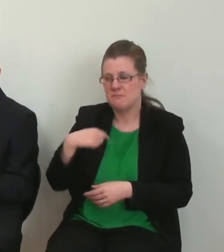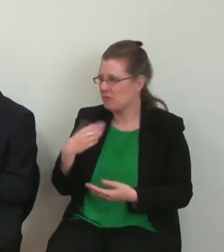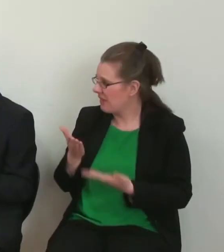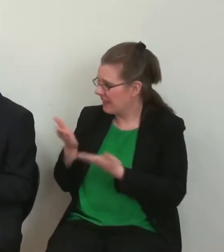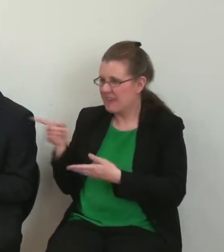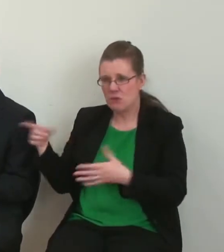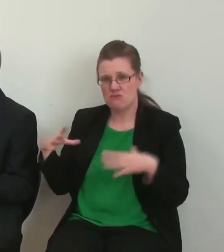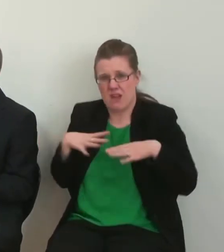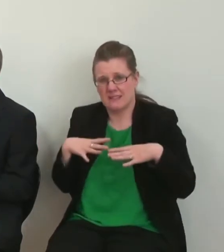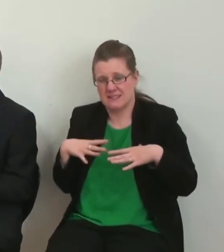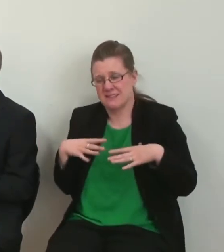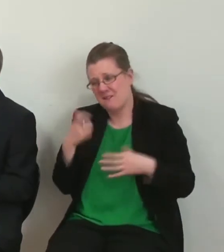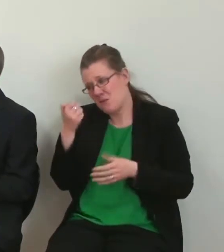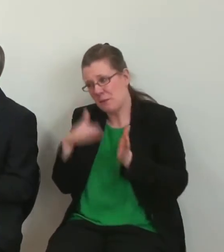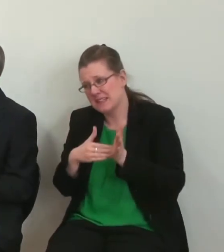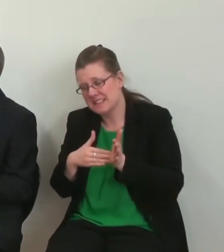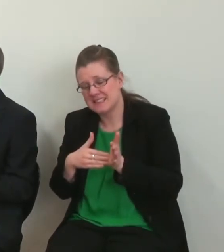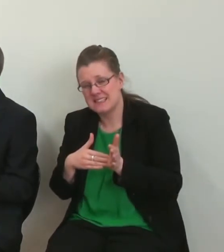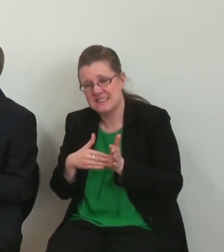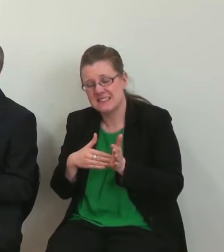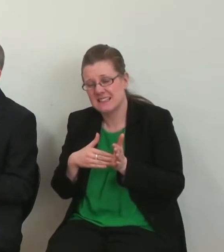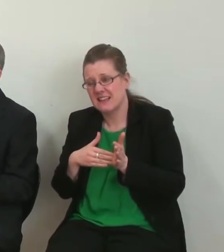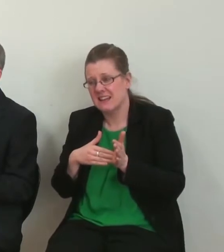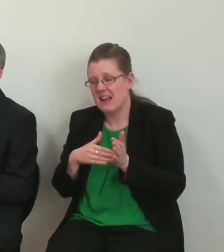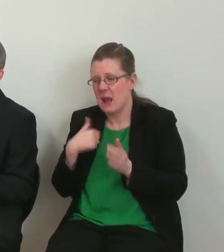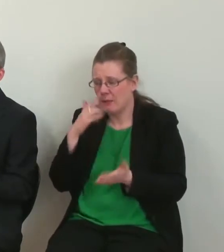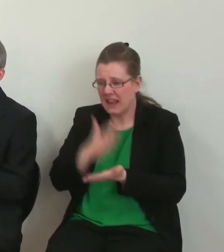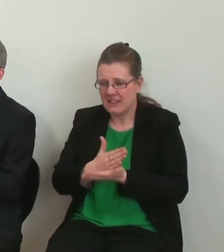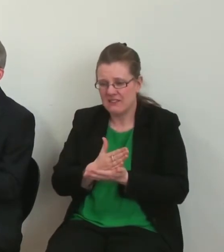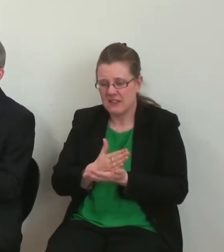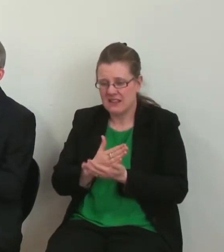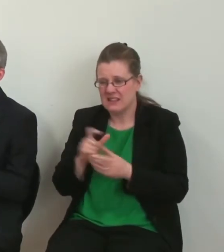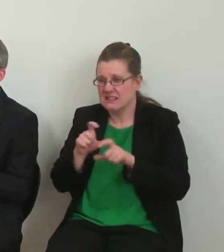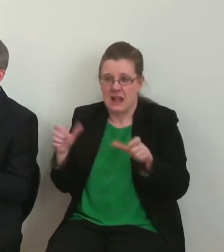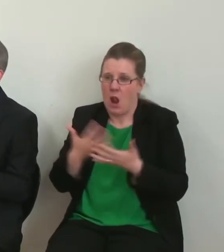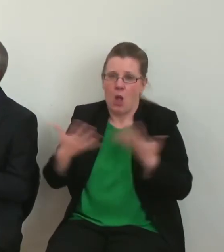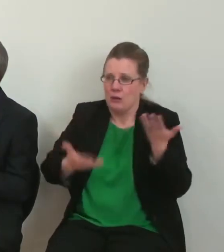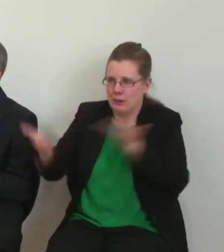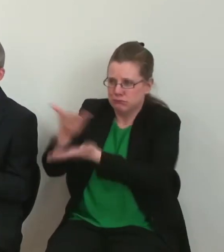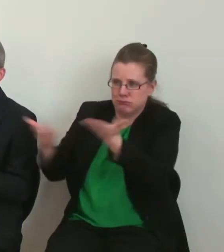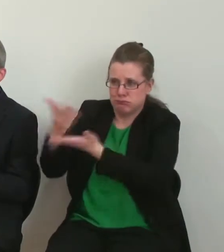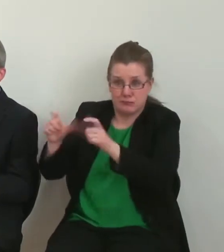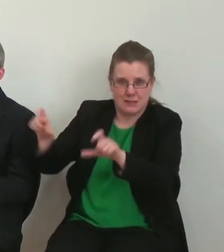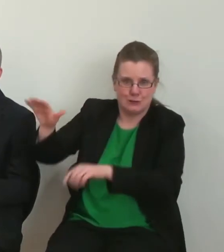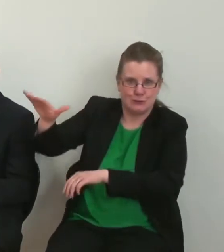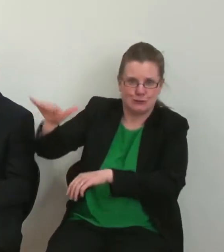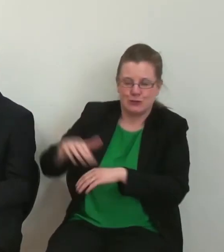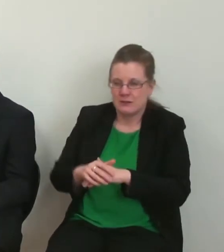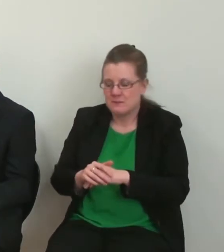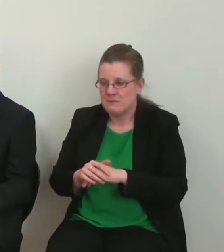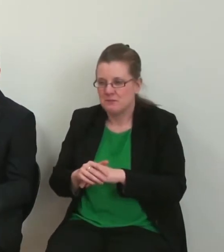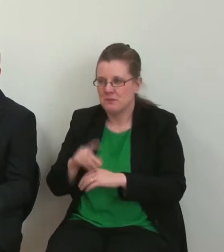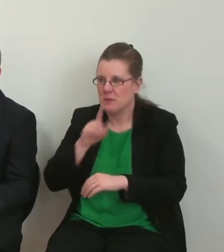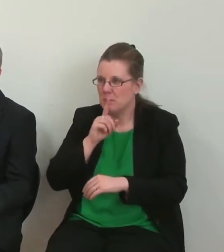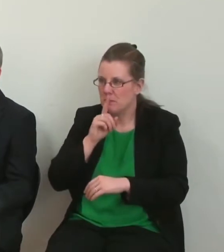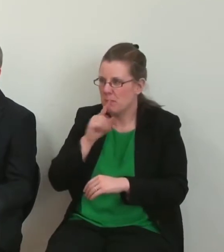you a rest for a couple of moments. I believe, well, there's still a lot of conversation going on. People are getting up, they're